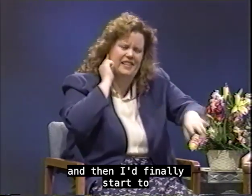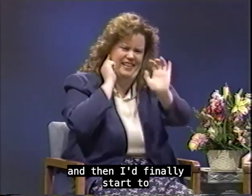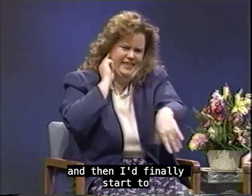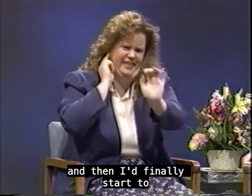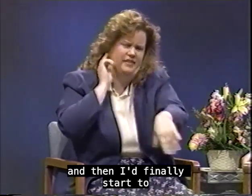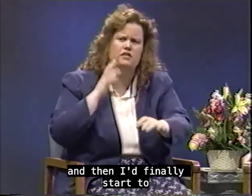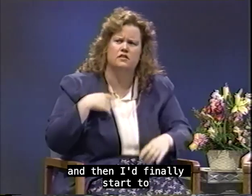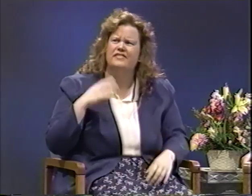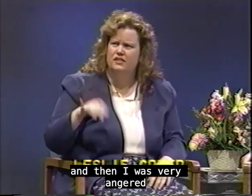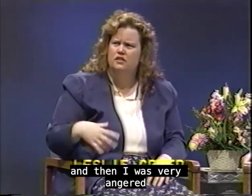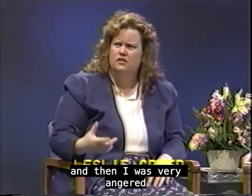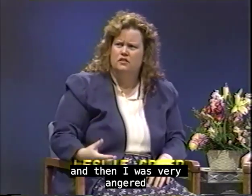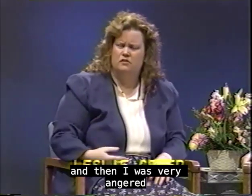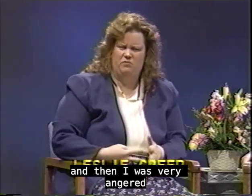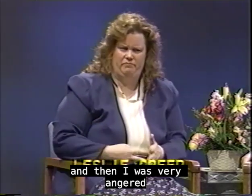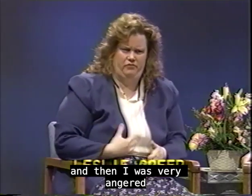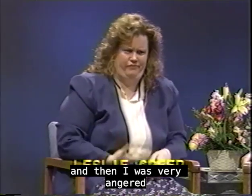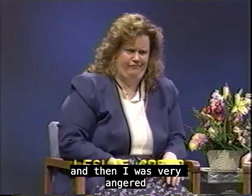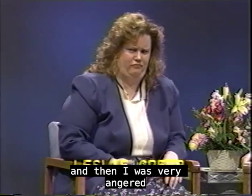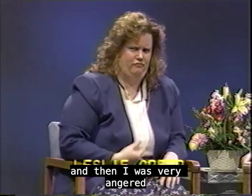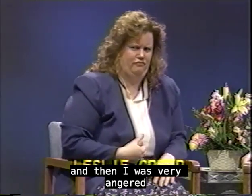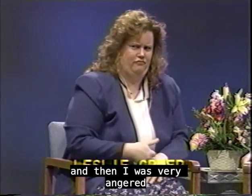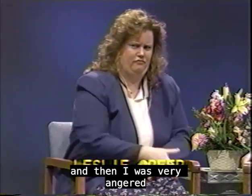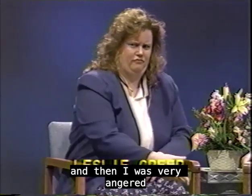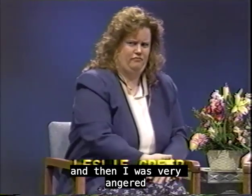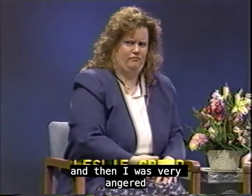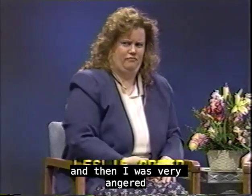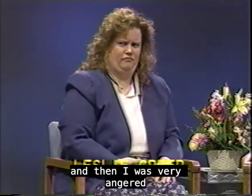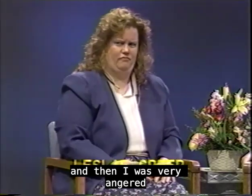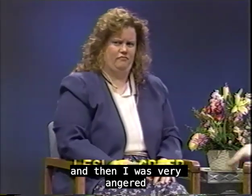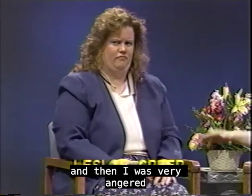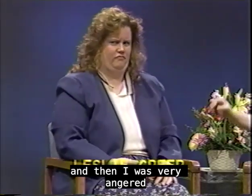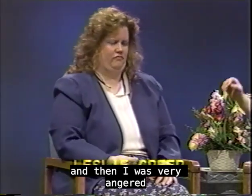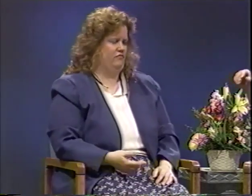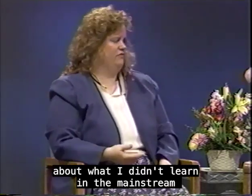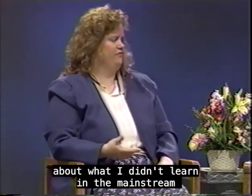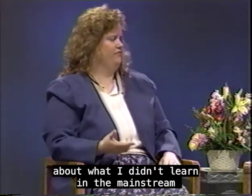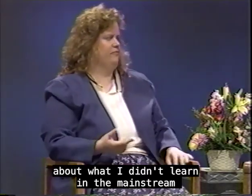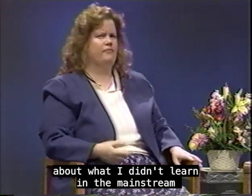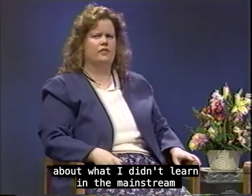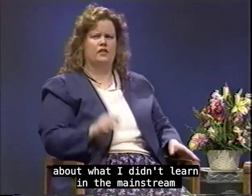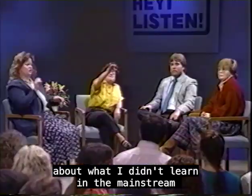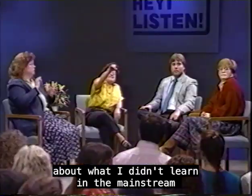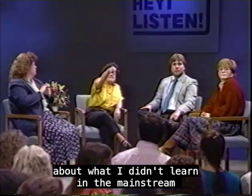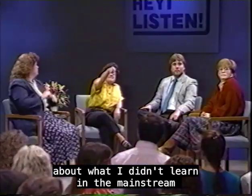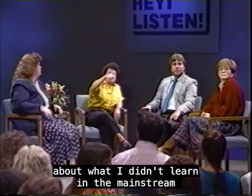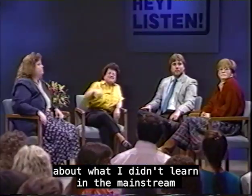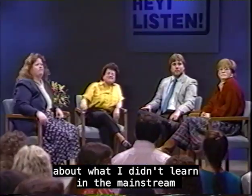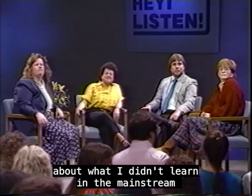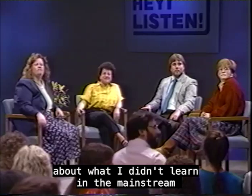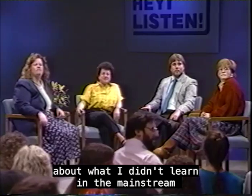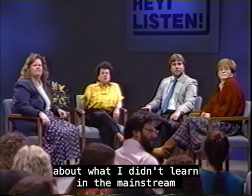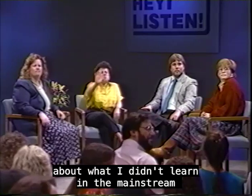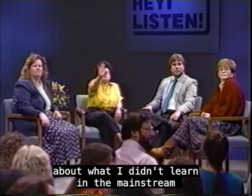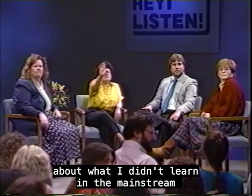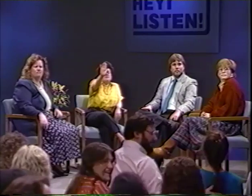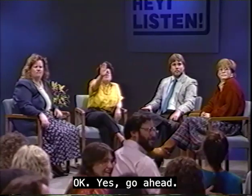going on, and then I was very angered about what I didn't learn in the mainstream setting.